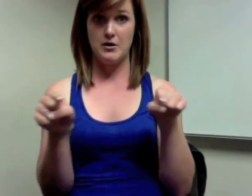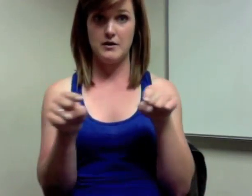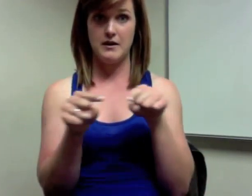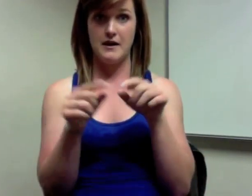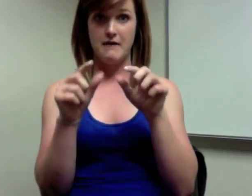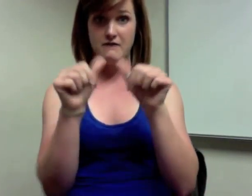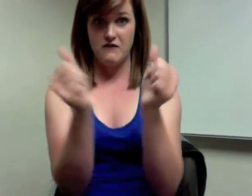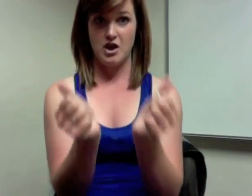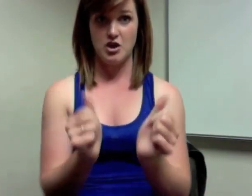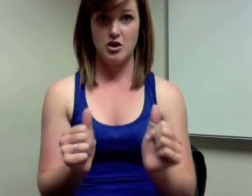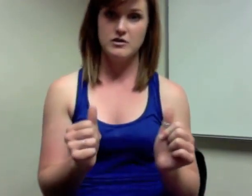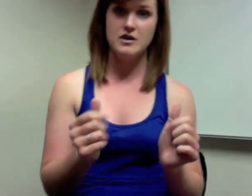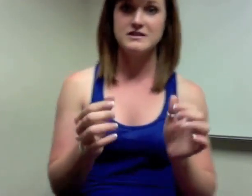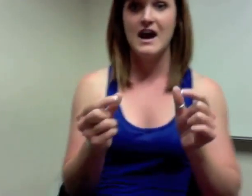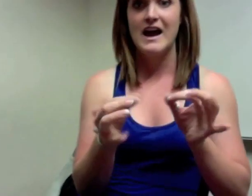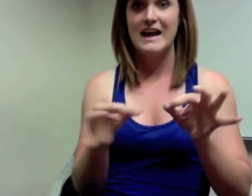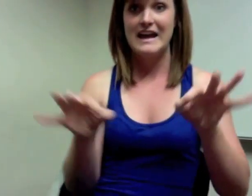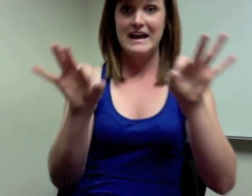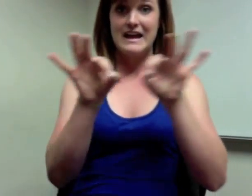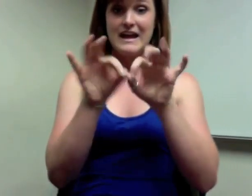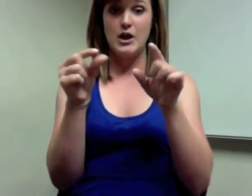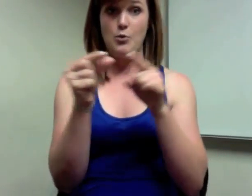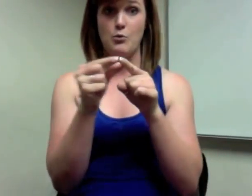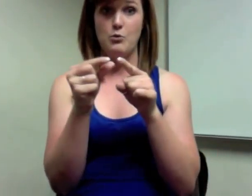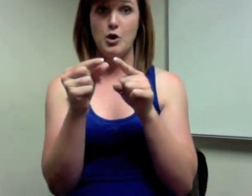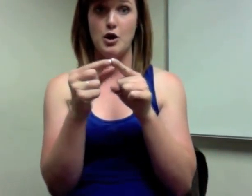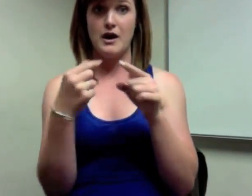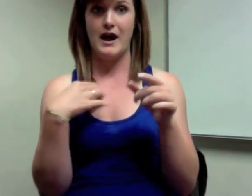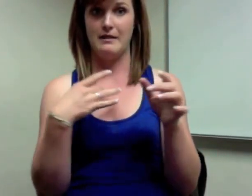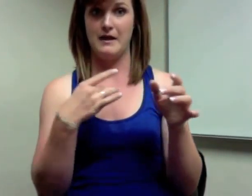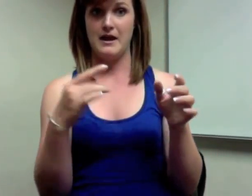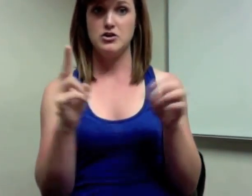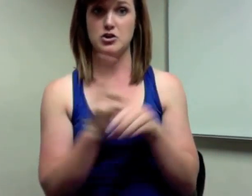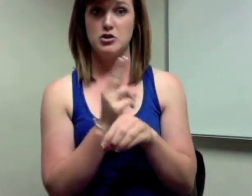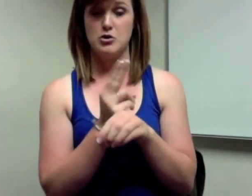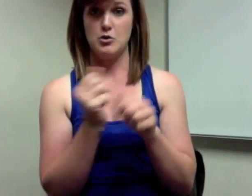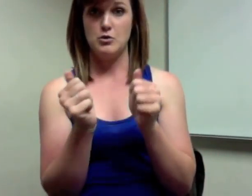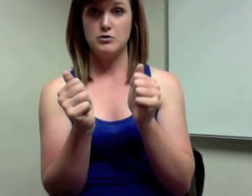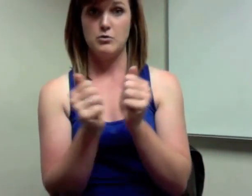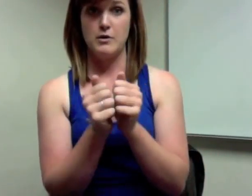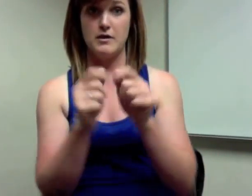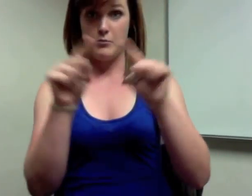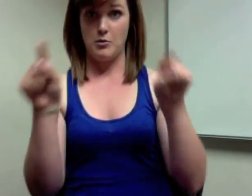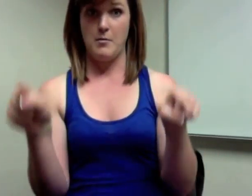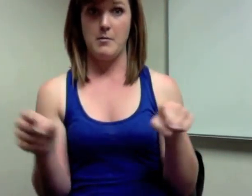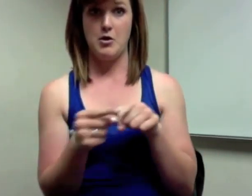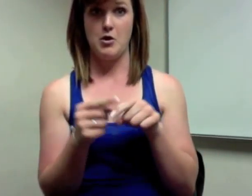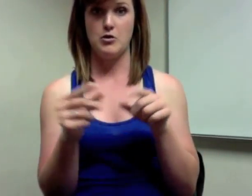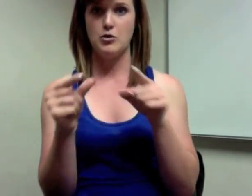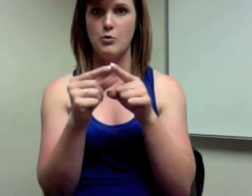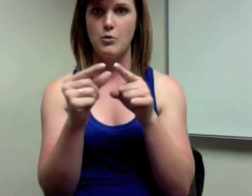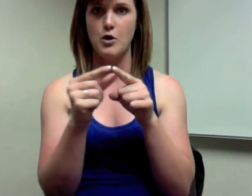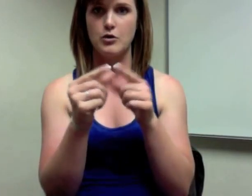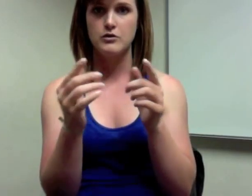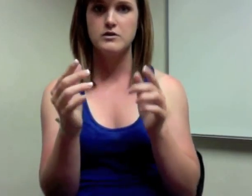goes with perimeter that I like to use, and that's the word surround. You're going around the figure, so I